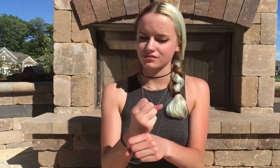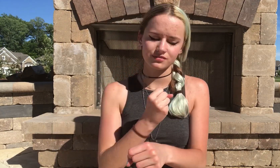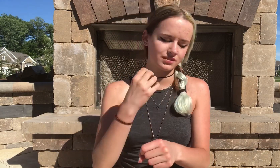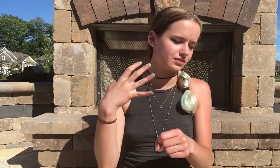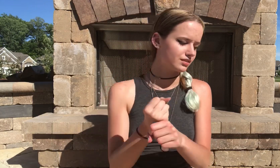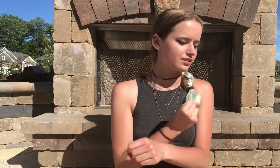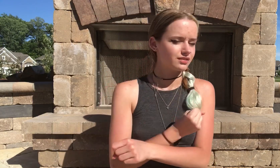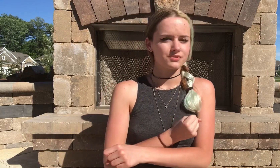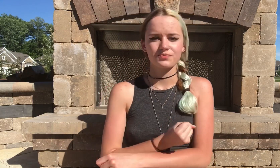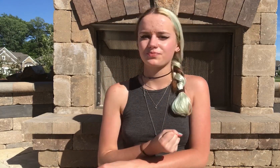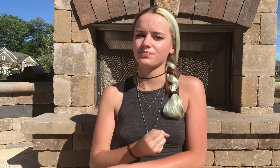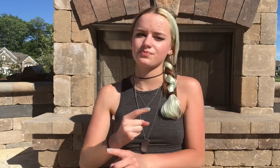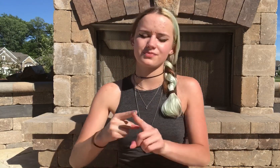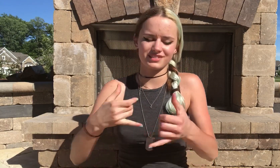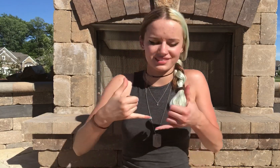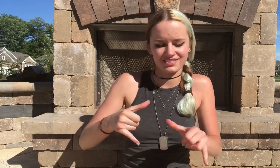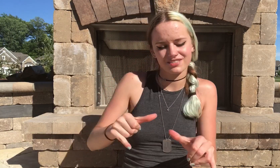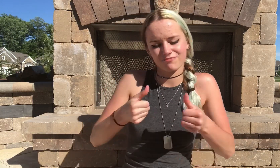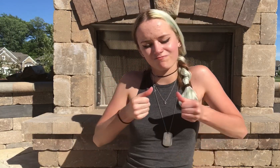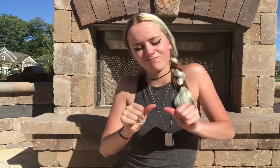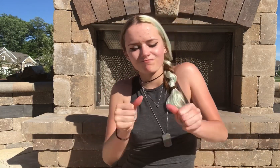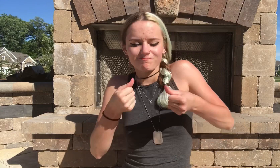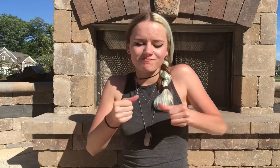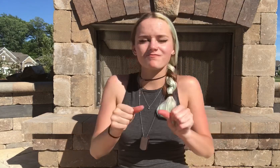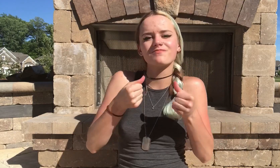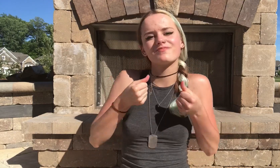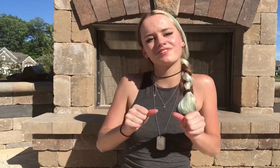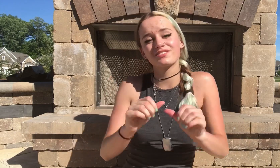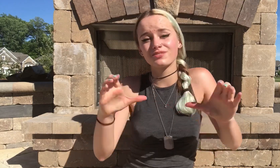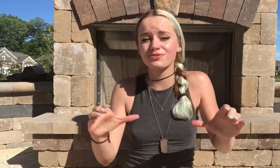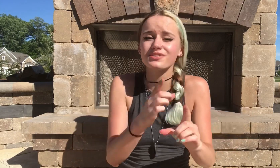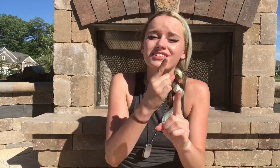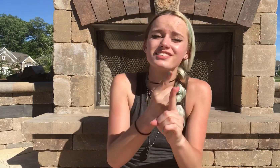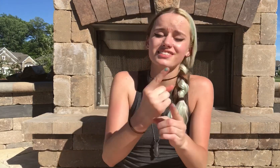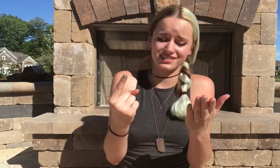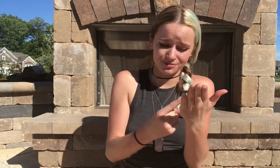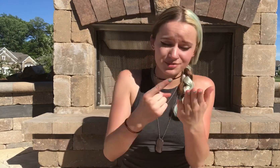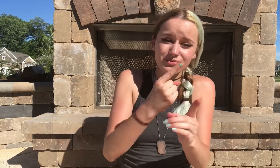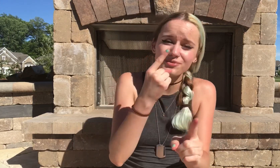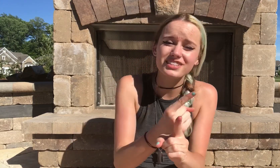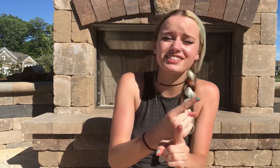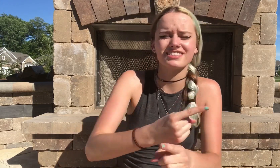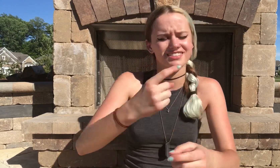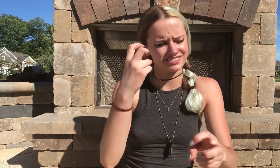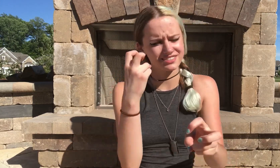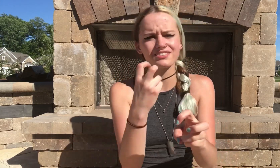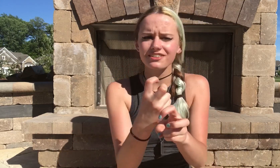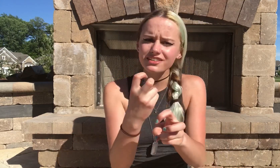but I still keep on trying To do the right thing, sometimes the right thing is hard